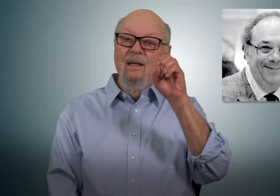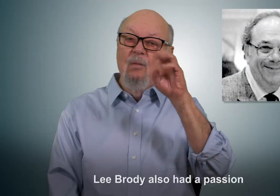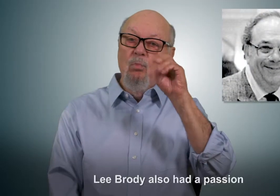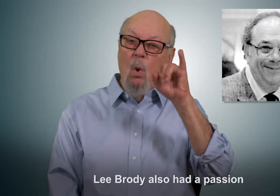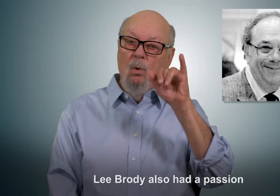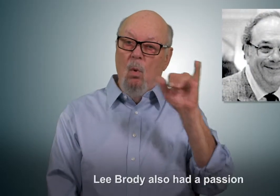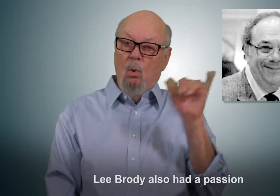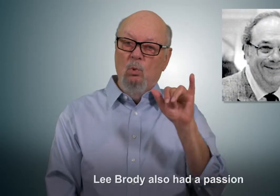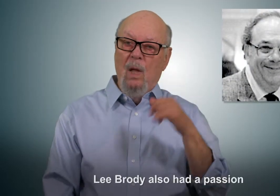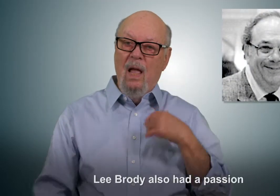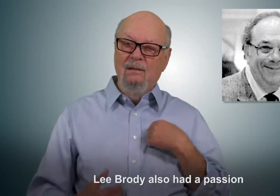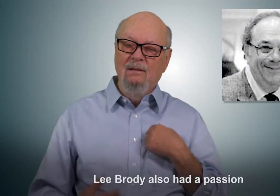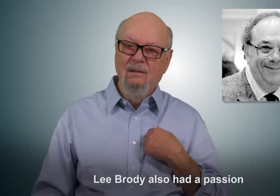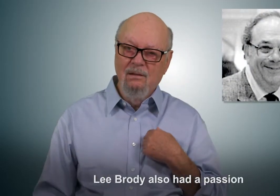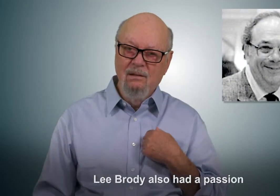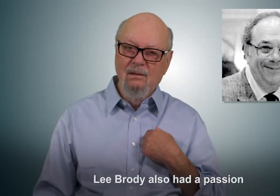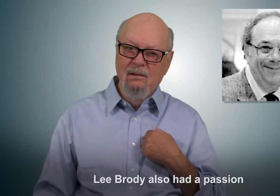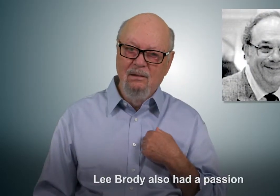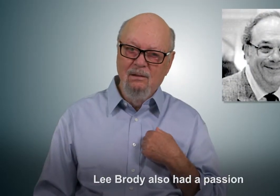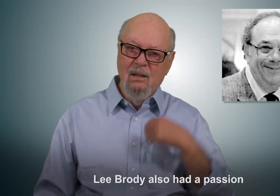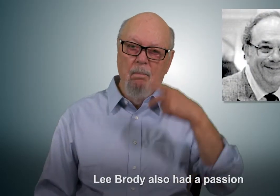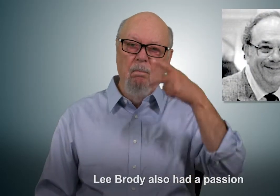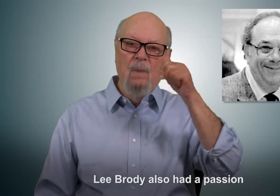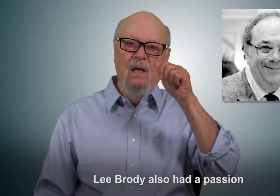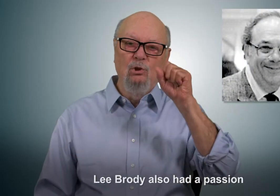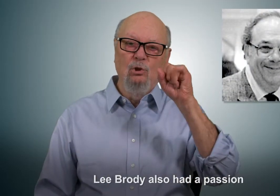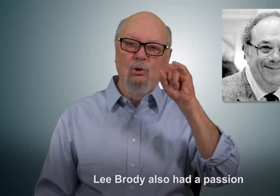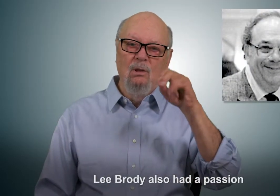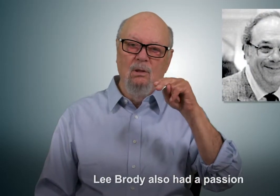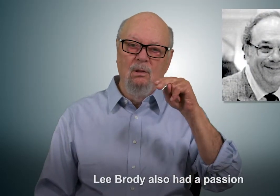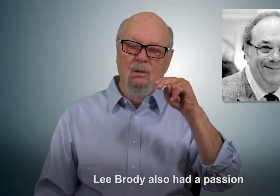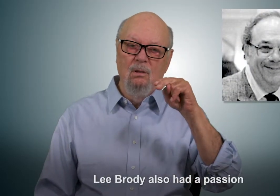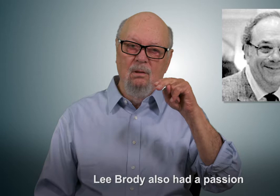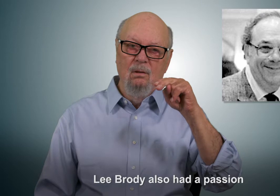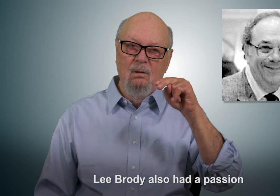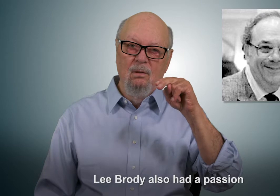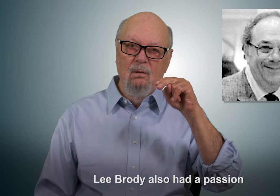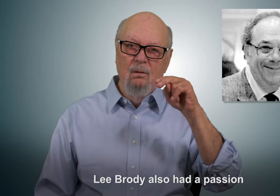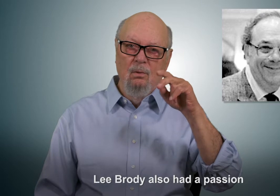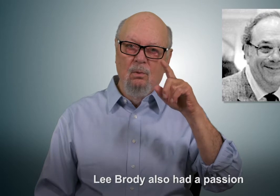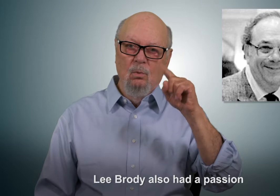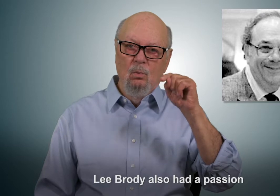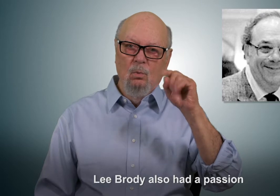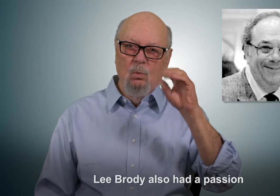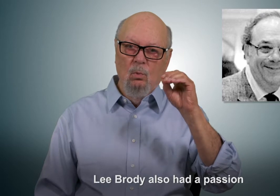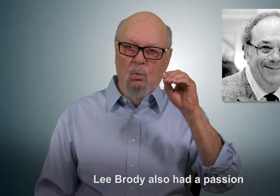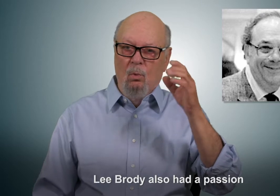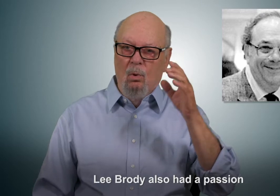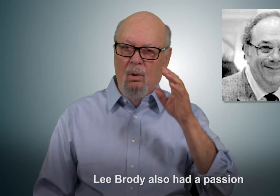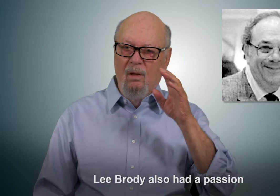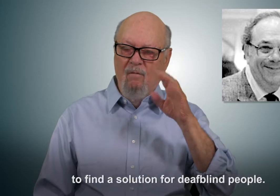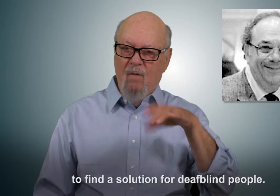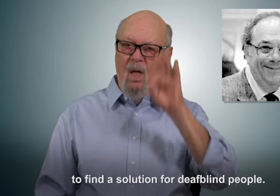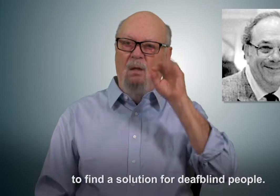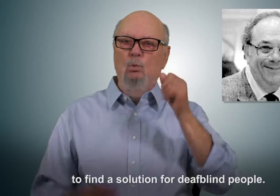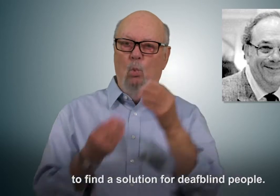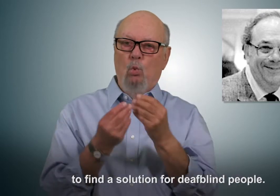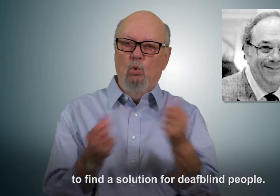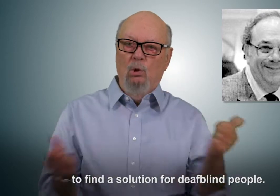Lee Brody also had a passion to find a solution for